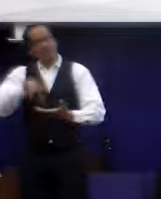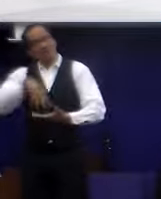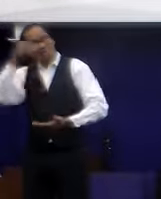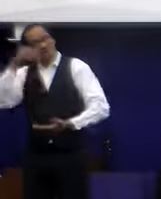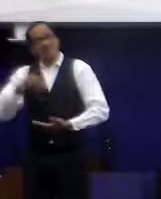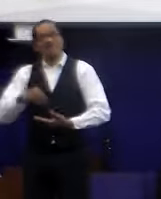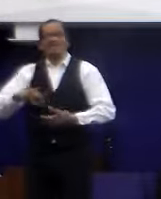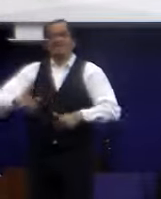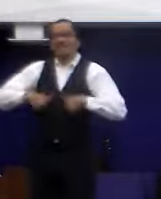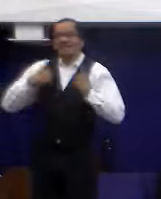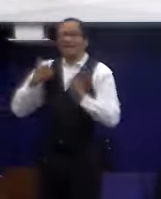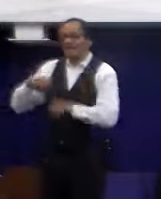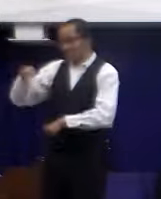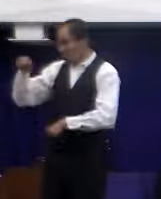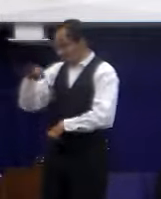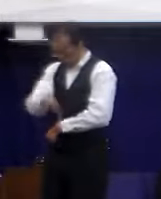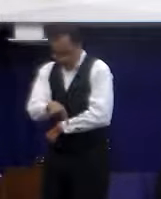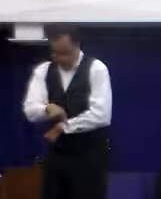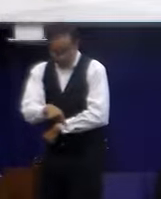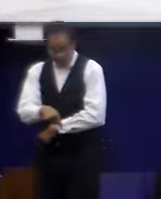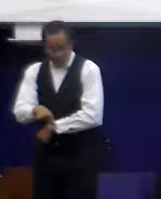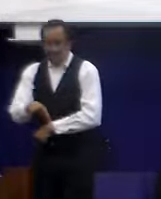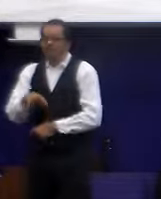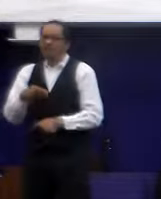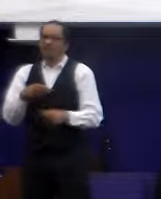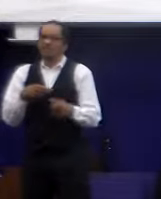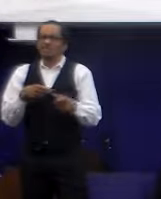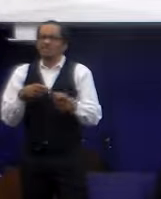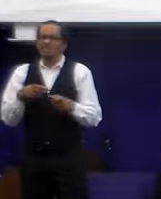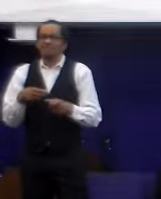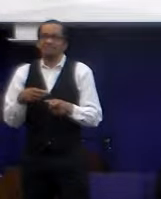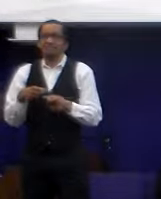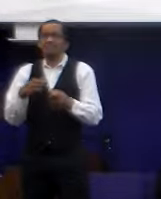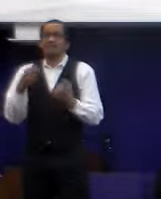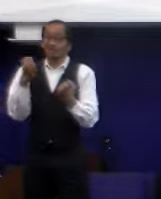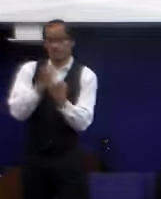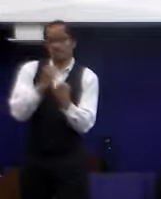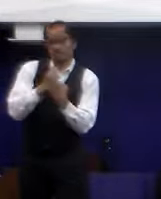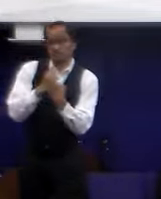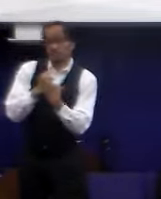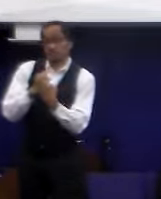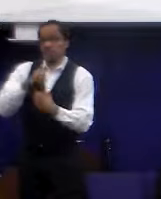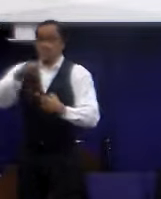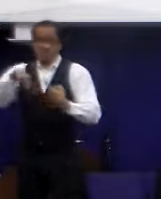Apostle Paul that we can serve as a tool that will help us from encountering any mini storm.